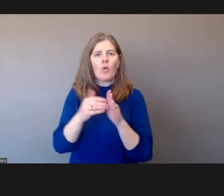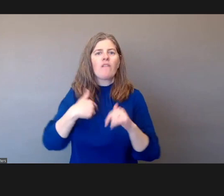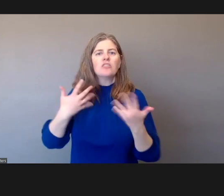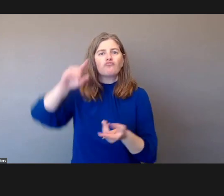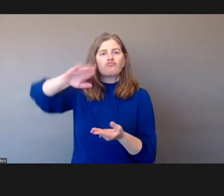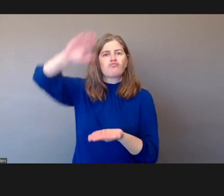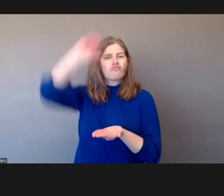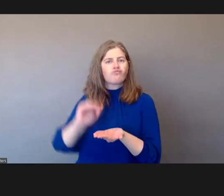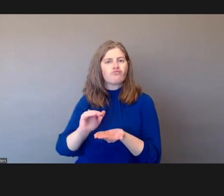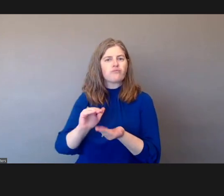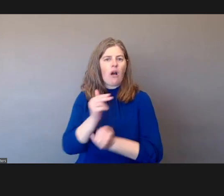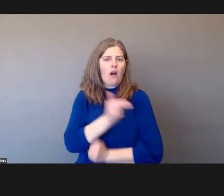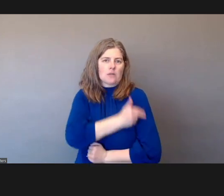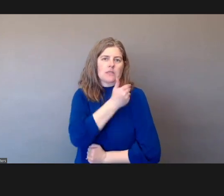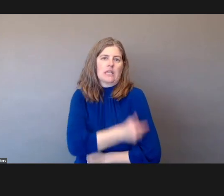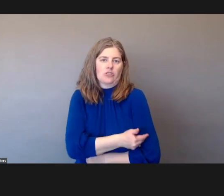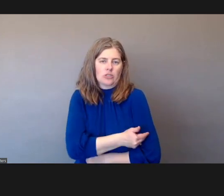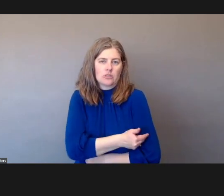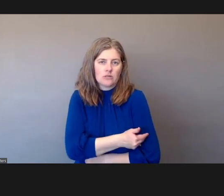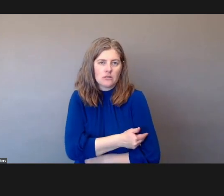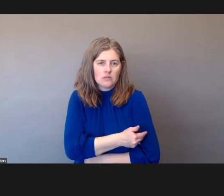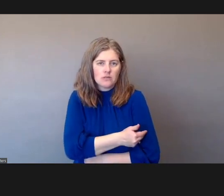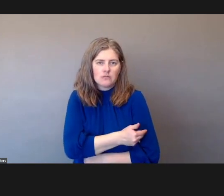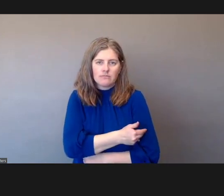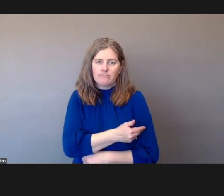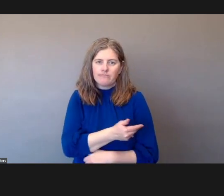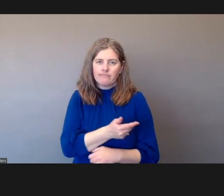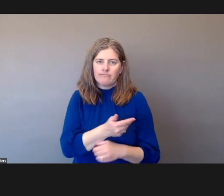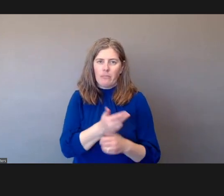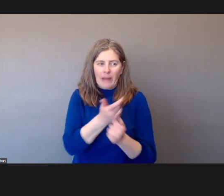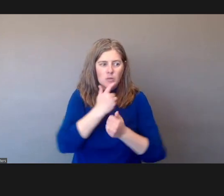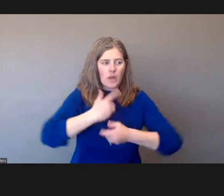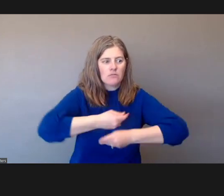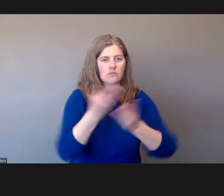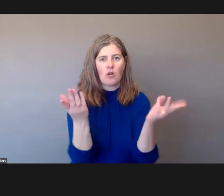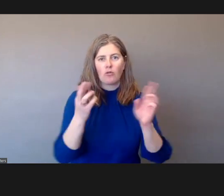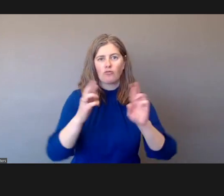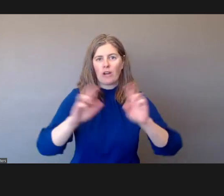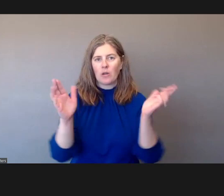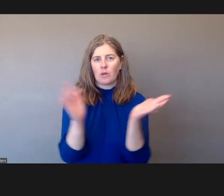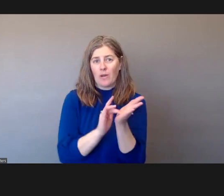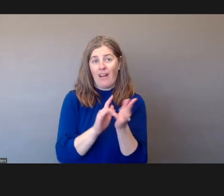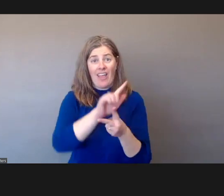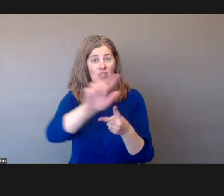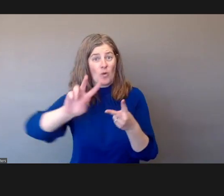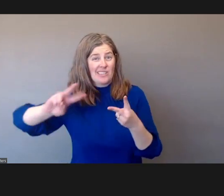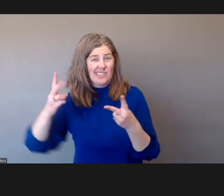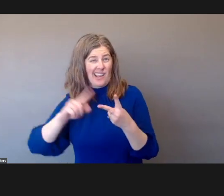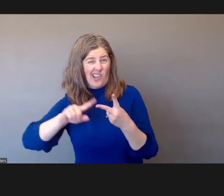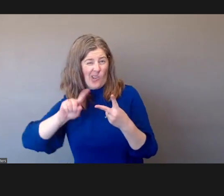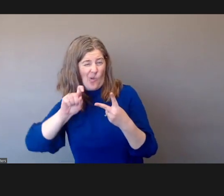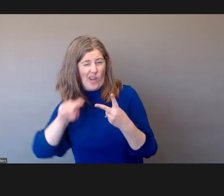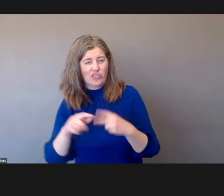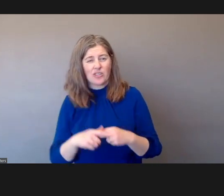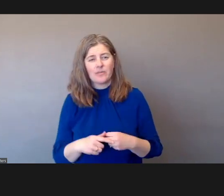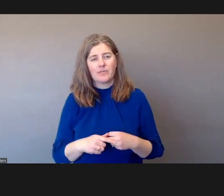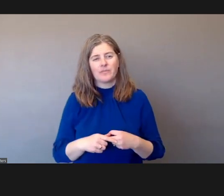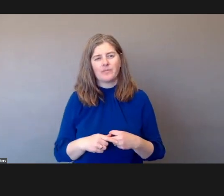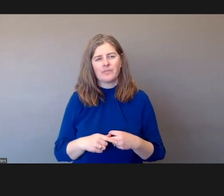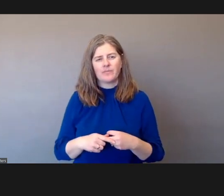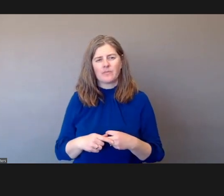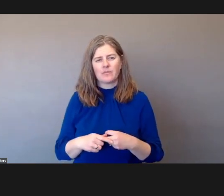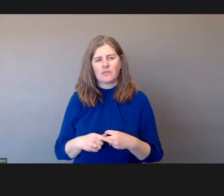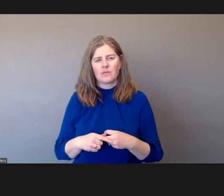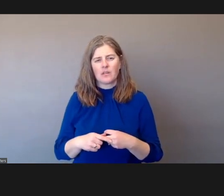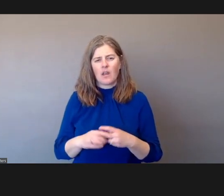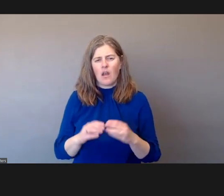reduce hospitalizations and deaths as a result of early treatment. And that leads us into your second question. Is it, well, are there more people